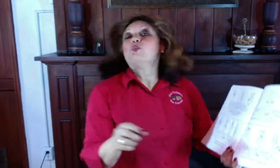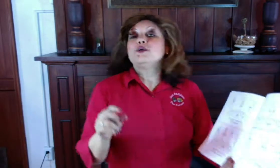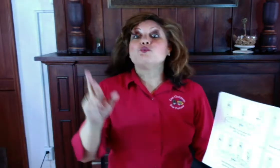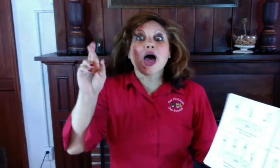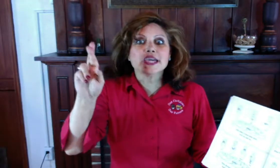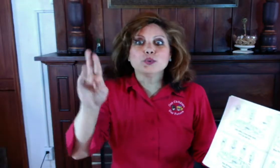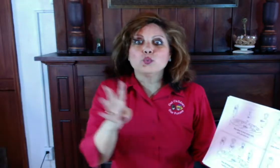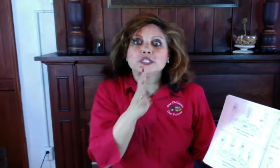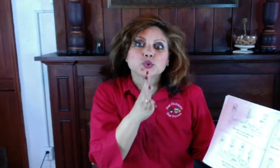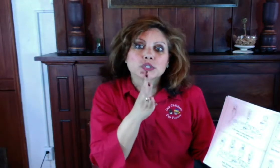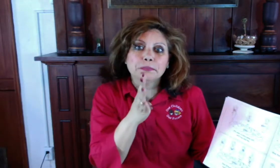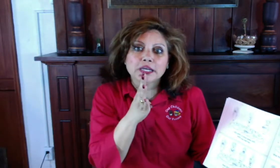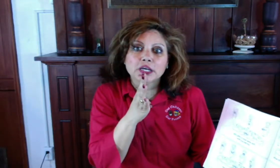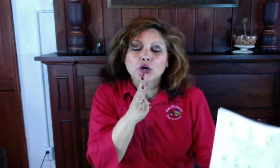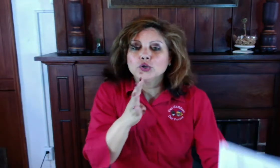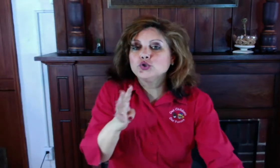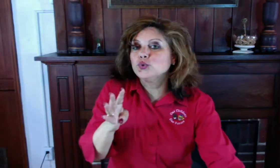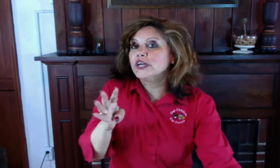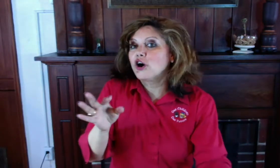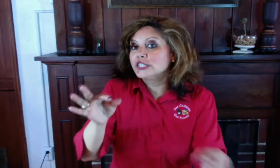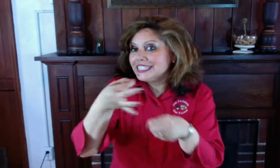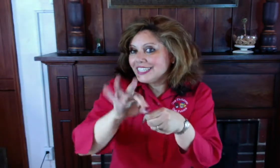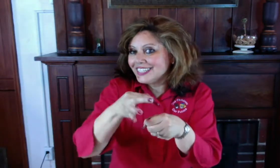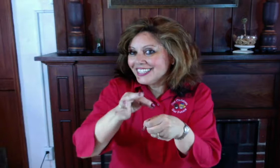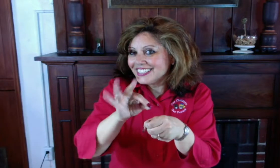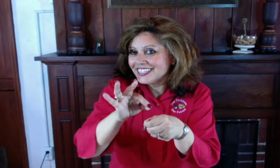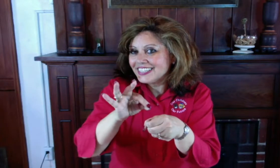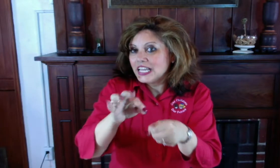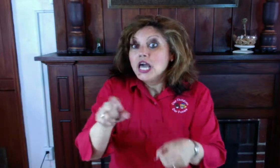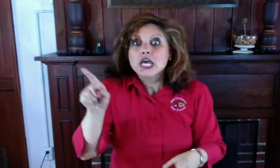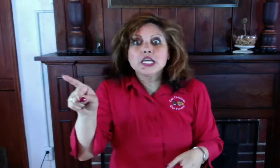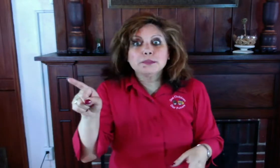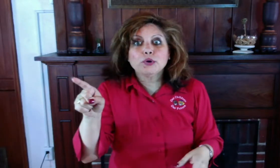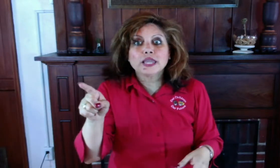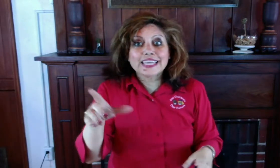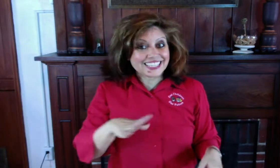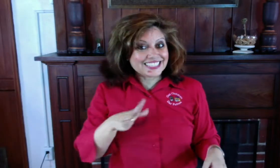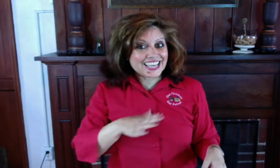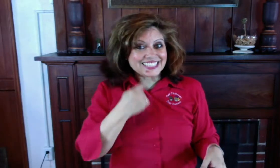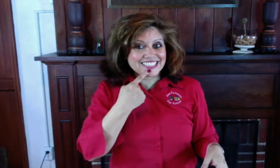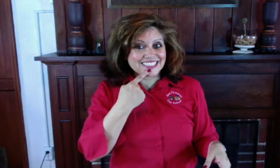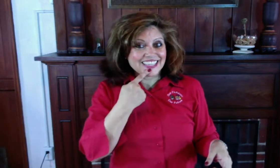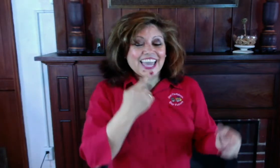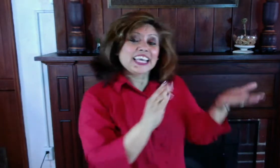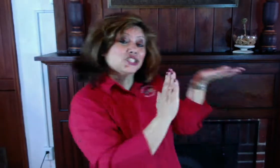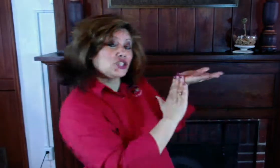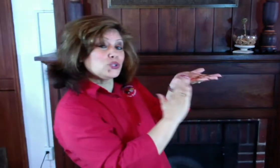When Ryan wants to speak during our tea, he politely says, "Excuse